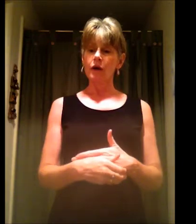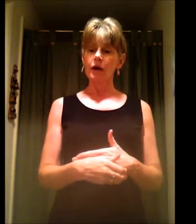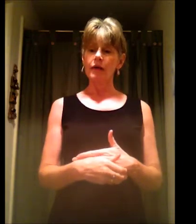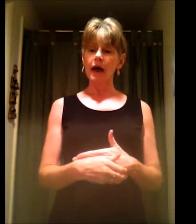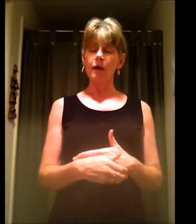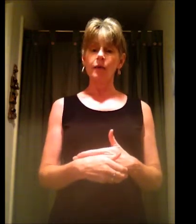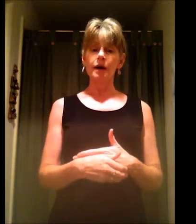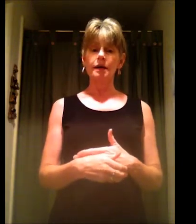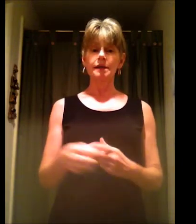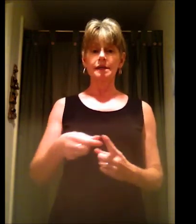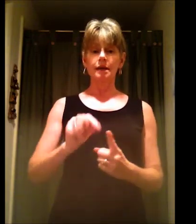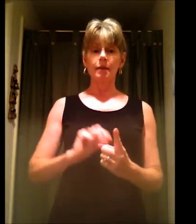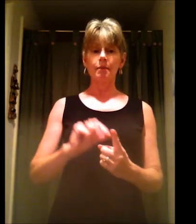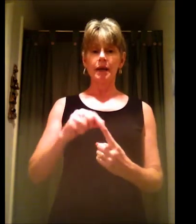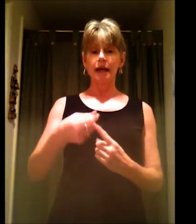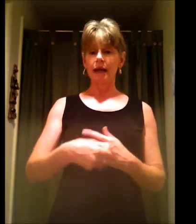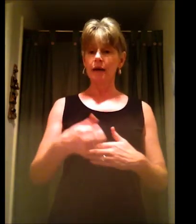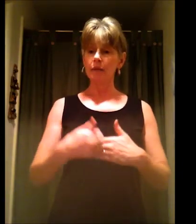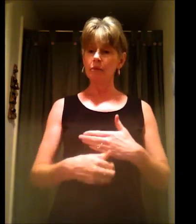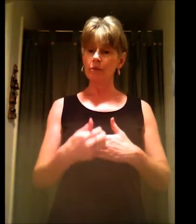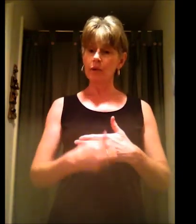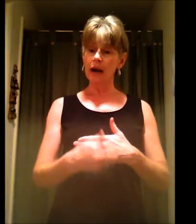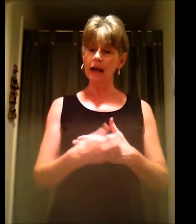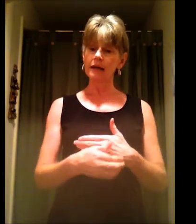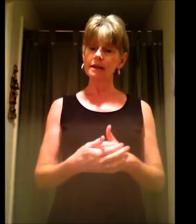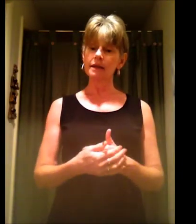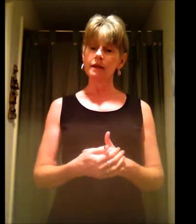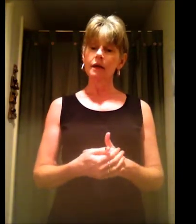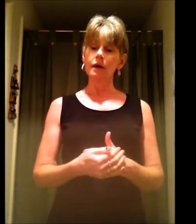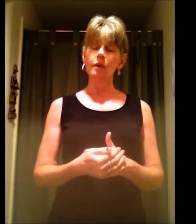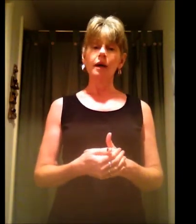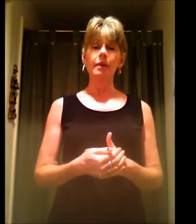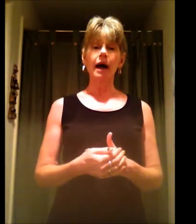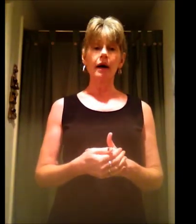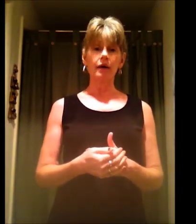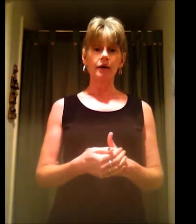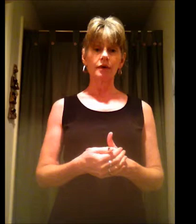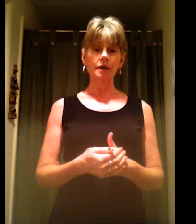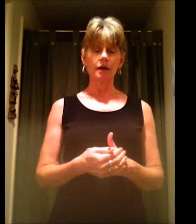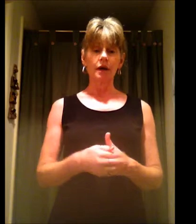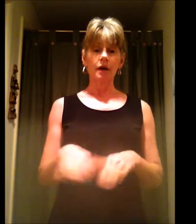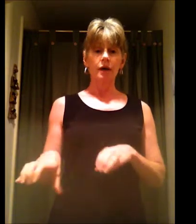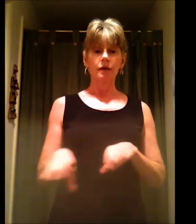and that was banana bread. What about